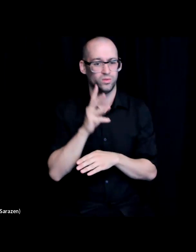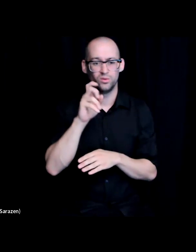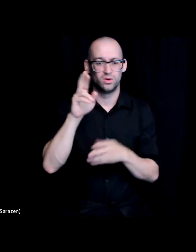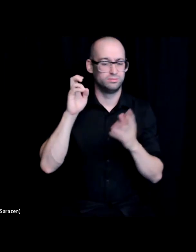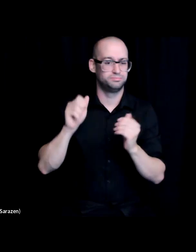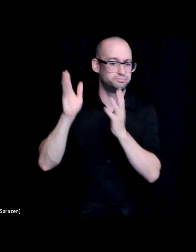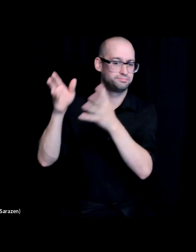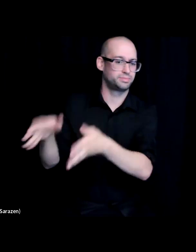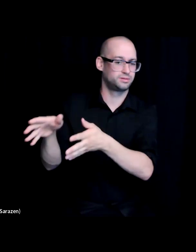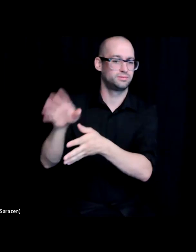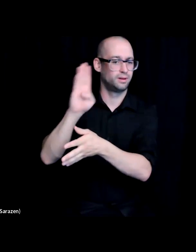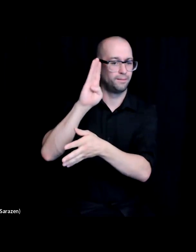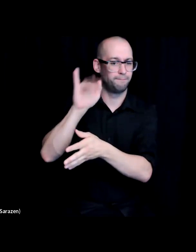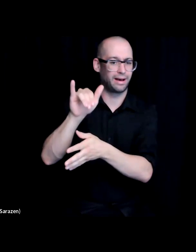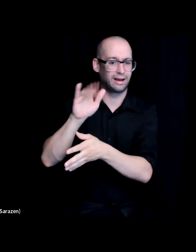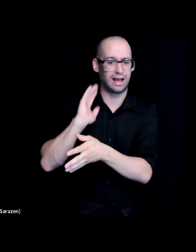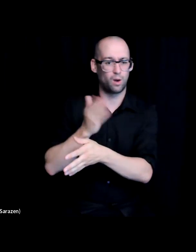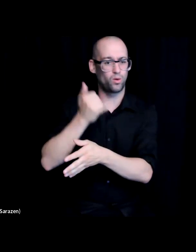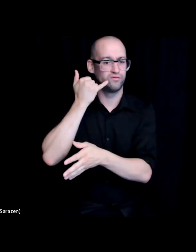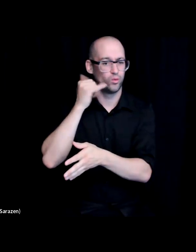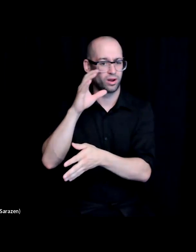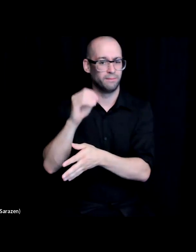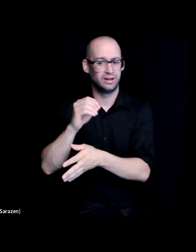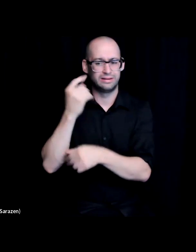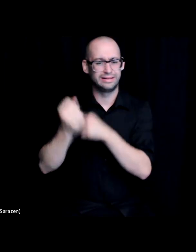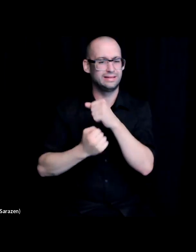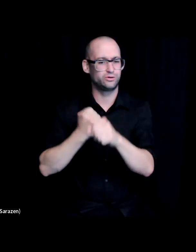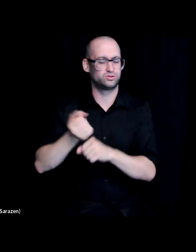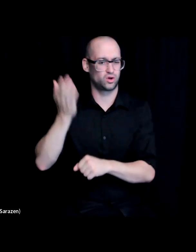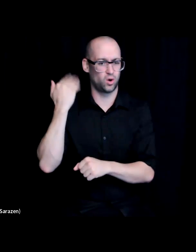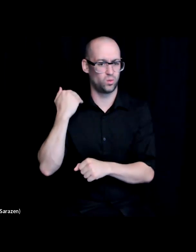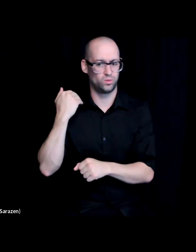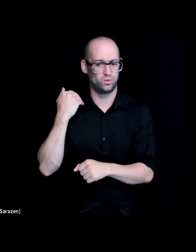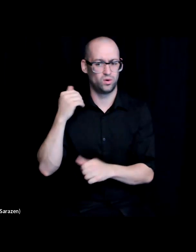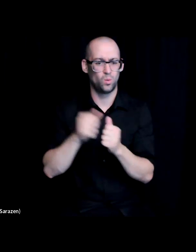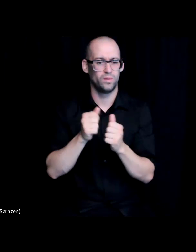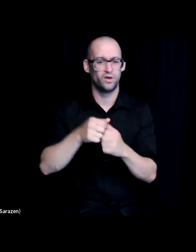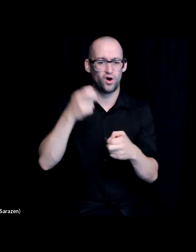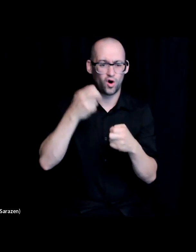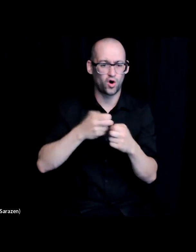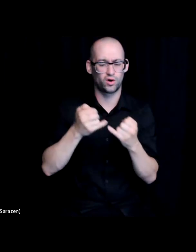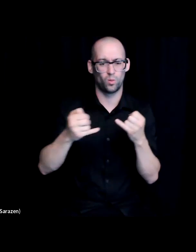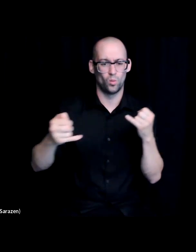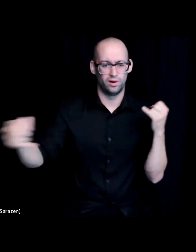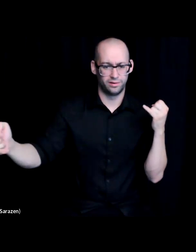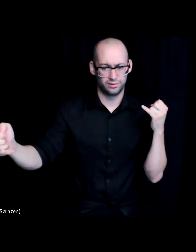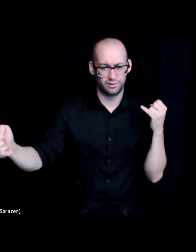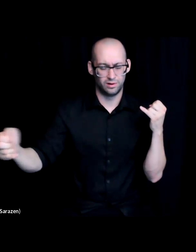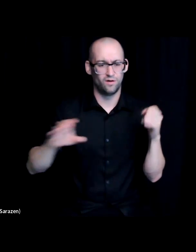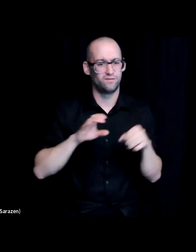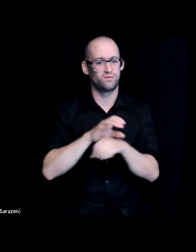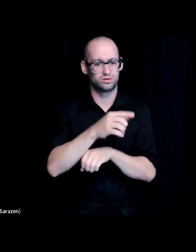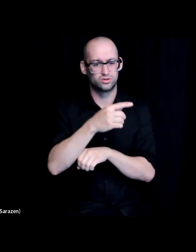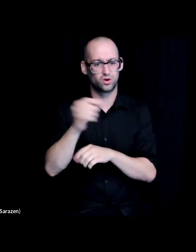essentially by our phone company years ago with a hardwired line, and we're forced to go to